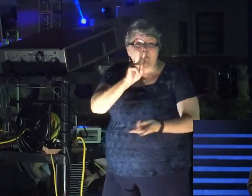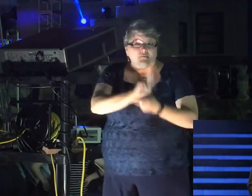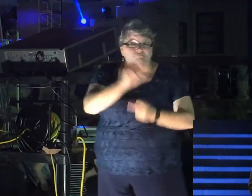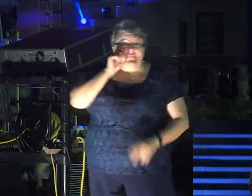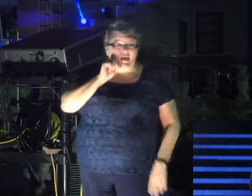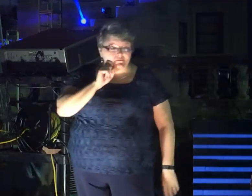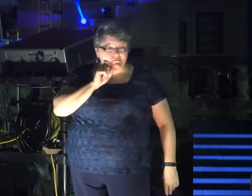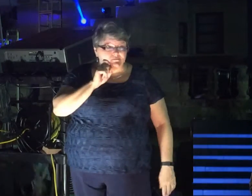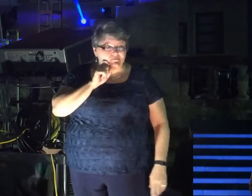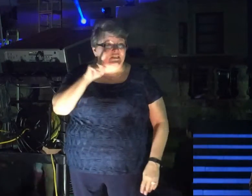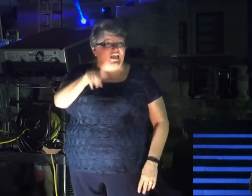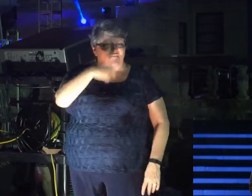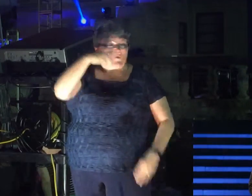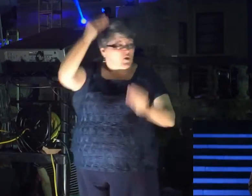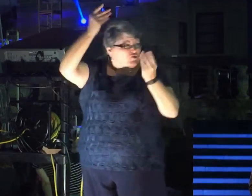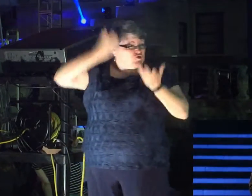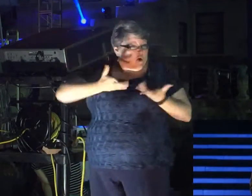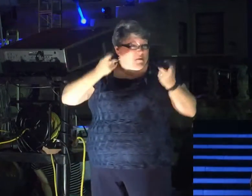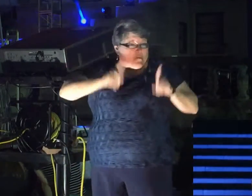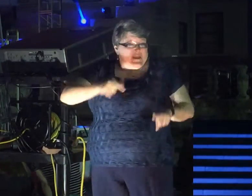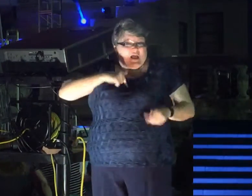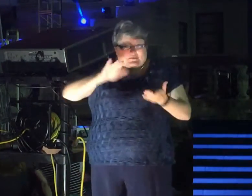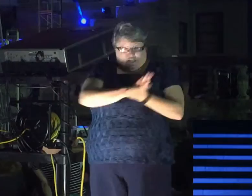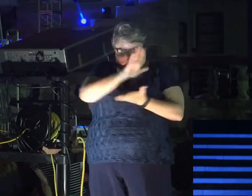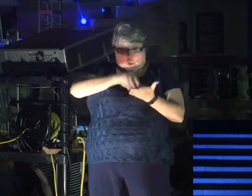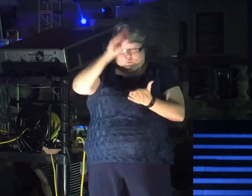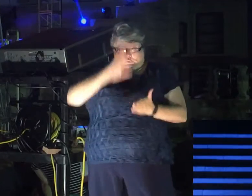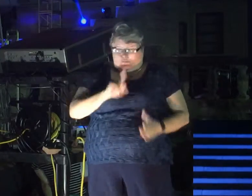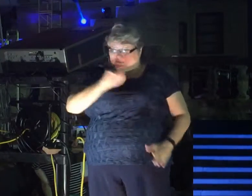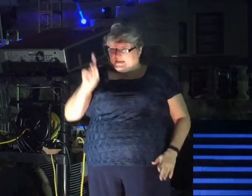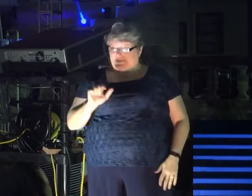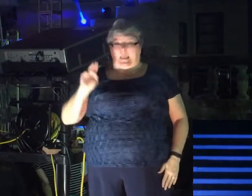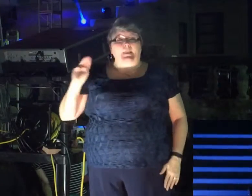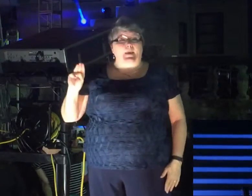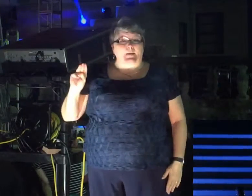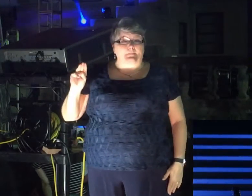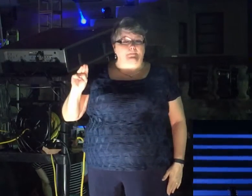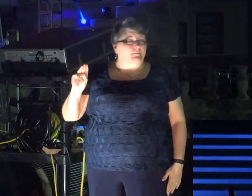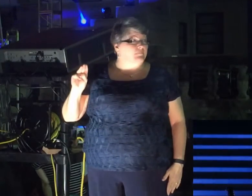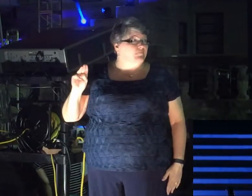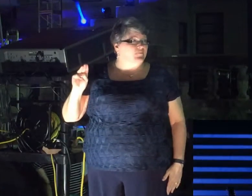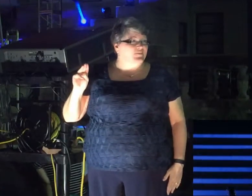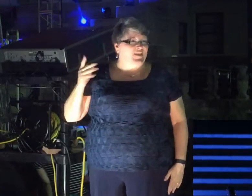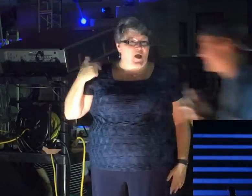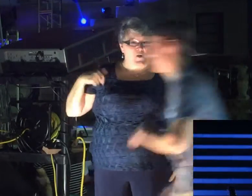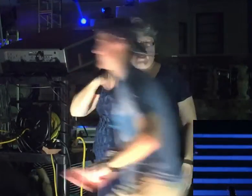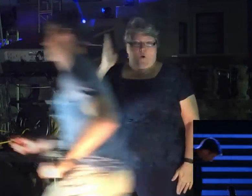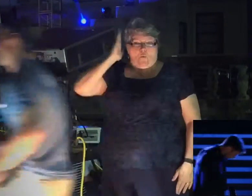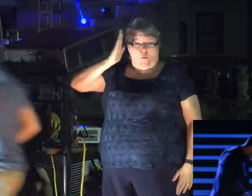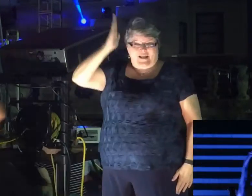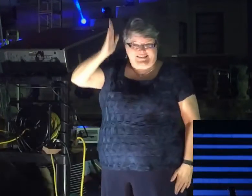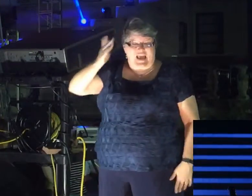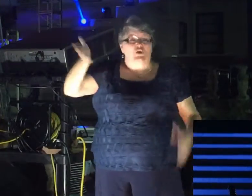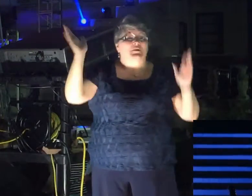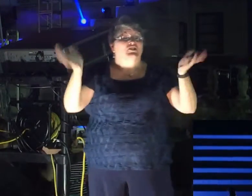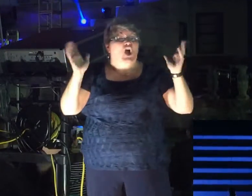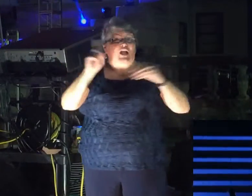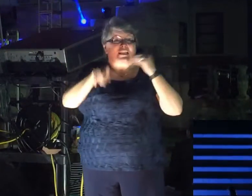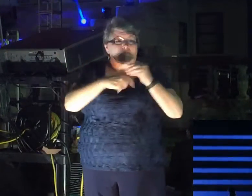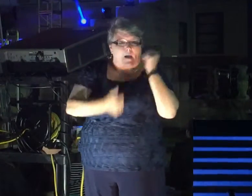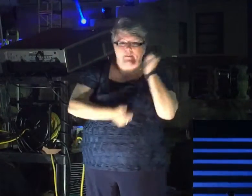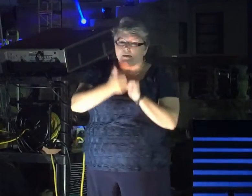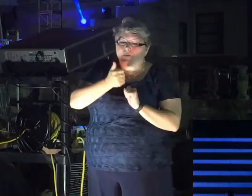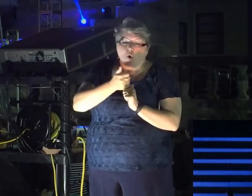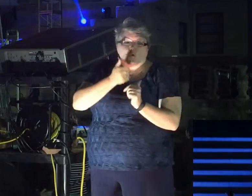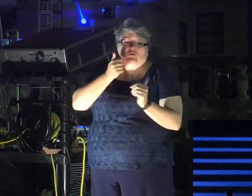That's right. If you would have told me when I was a college student at Texas A&M that one day you